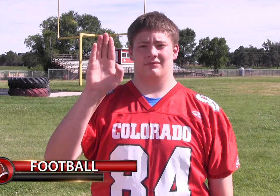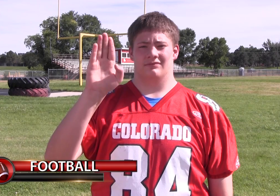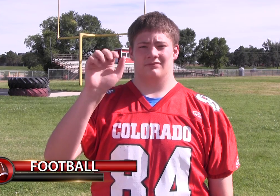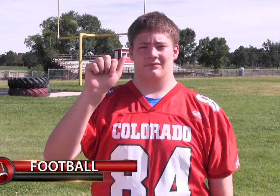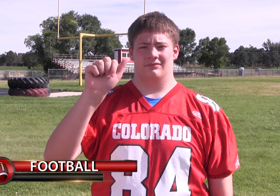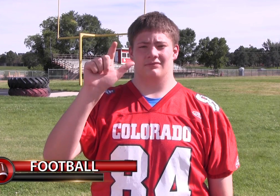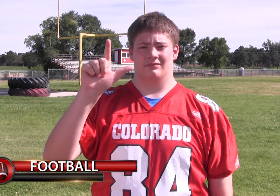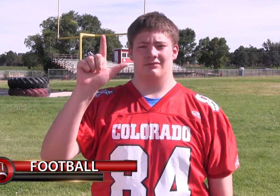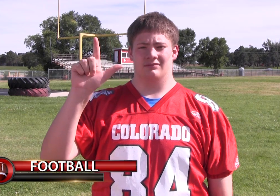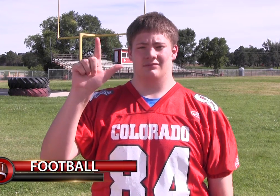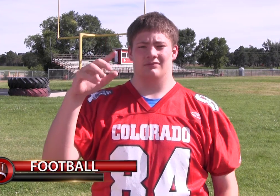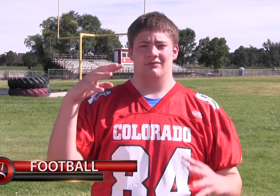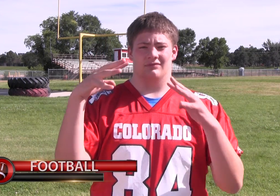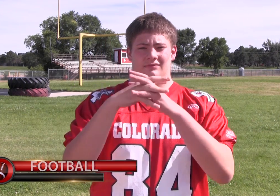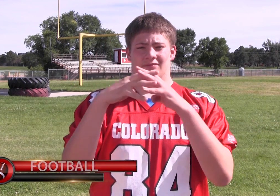Football.